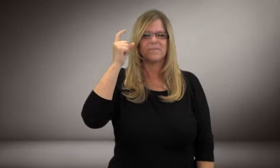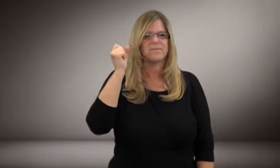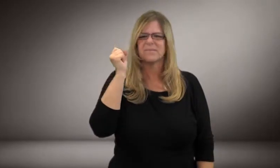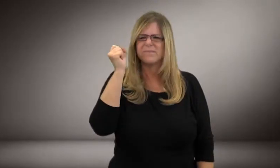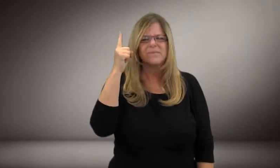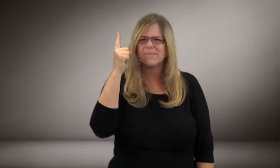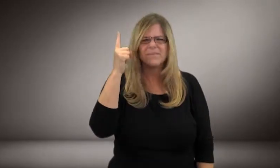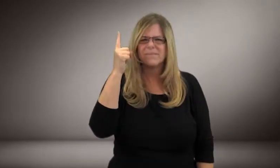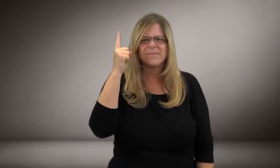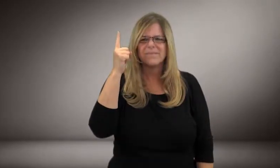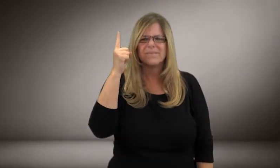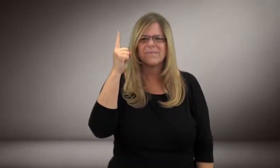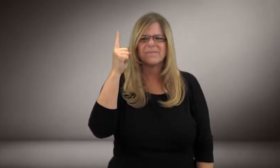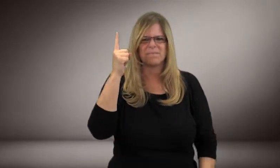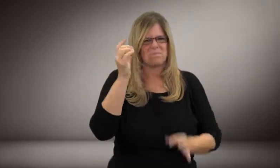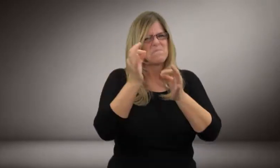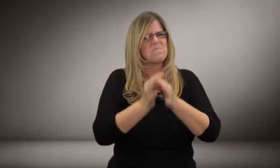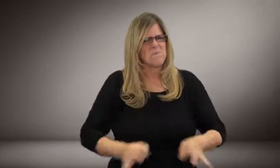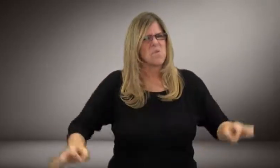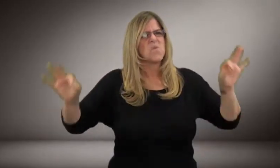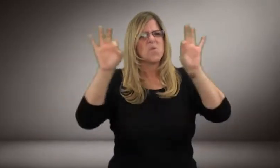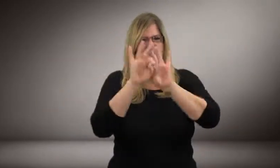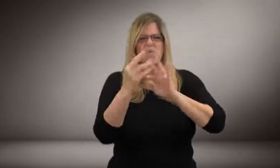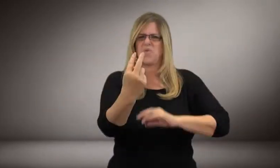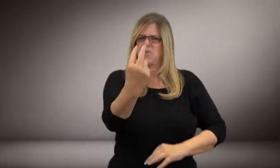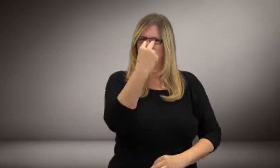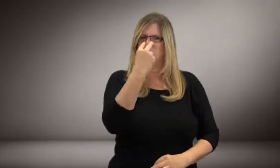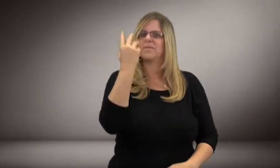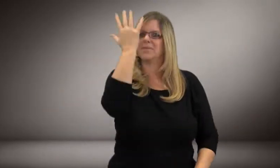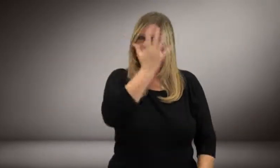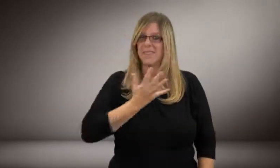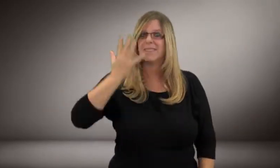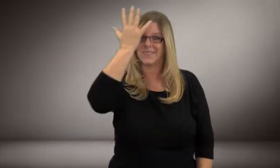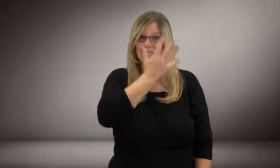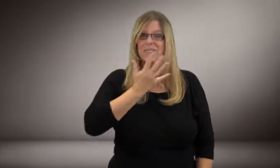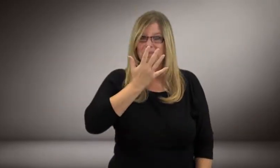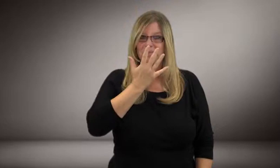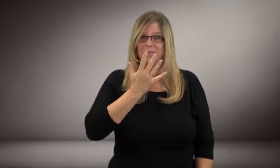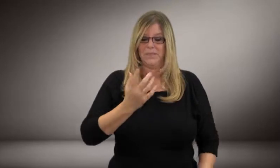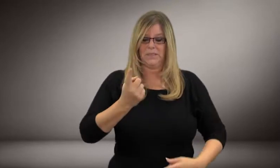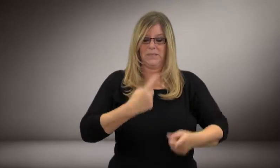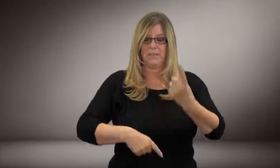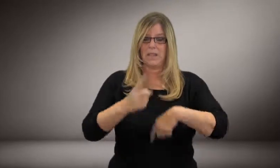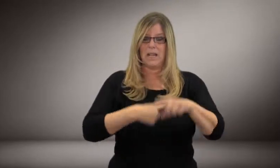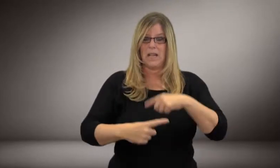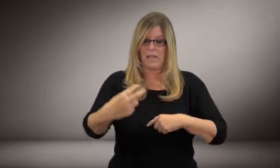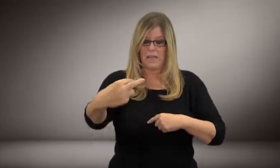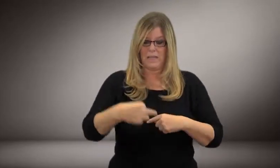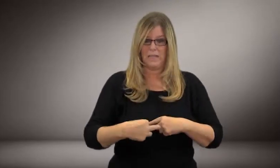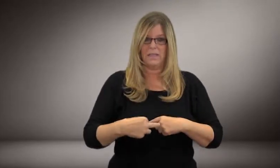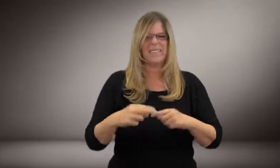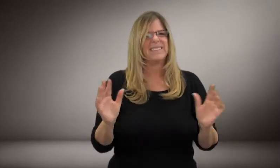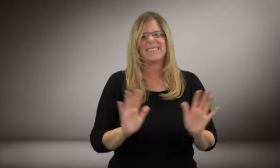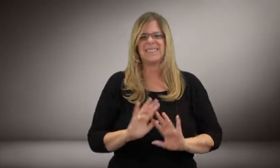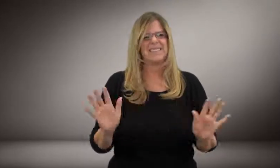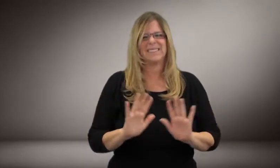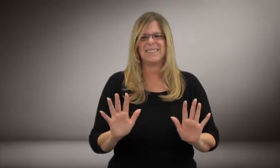I understand. I'm not understanding. It's critical to look at the face. Don't focus on the